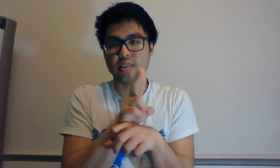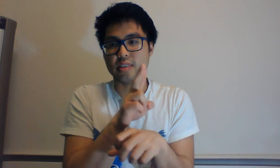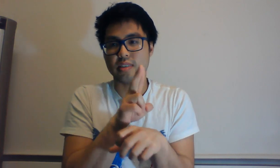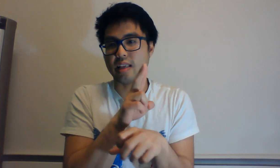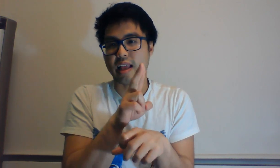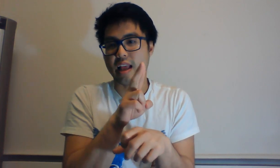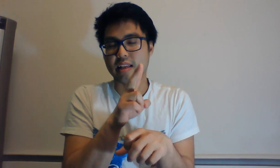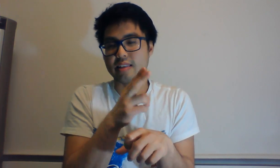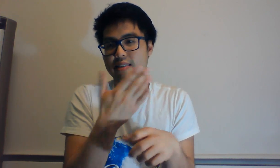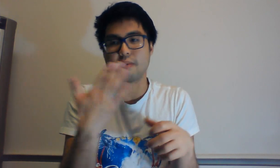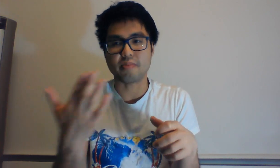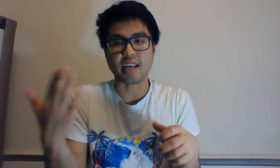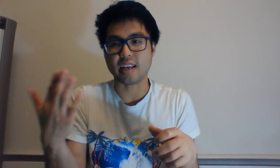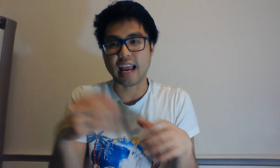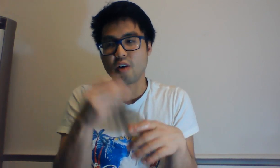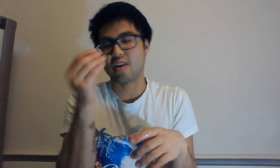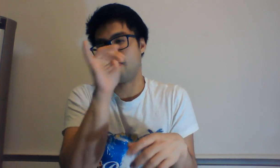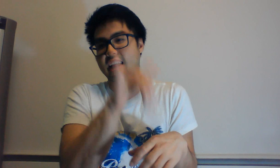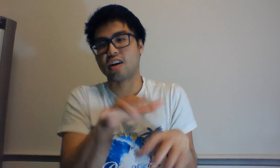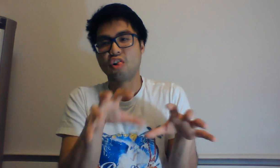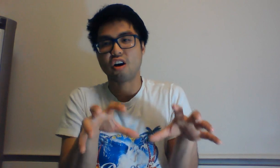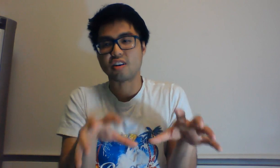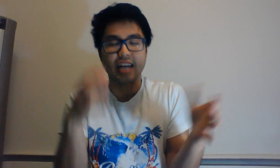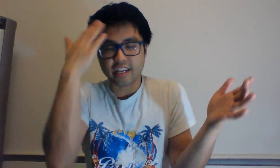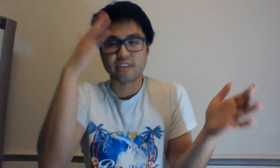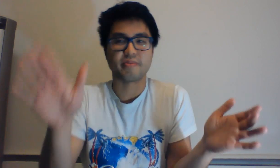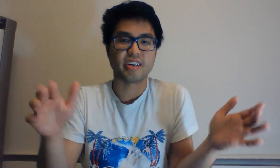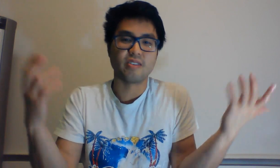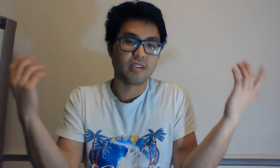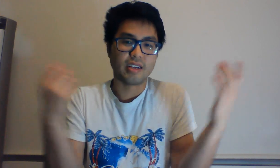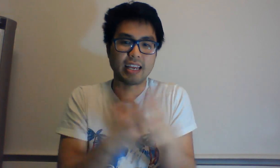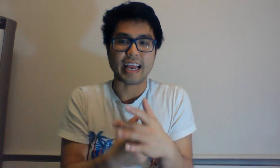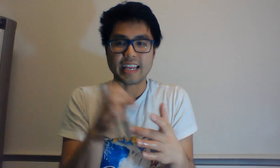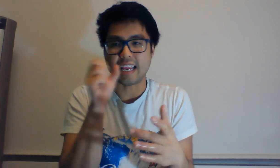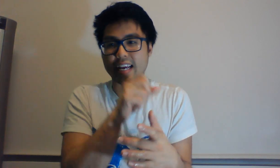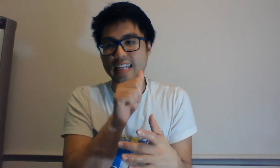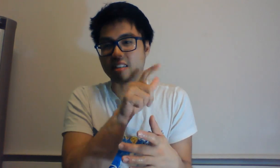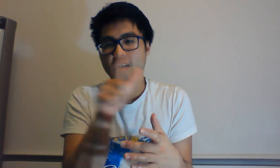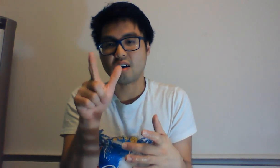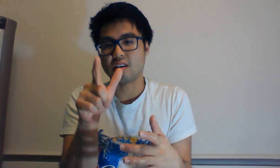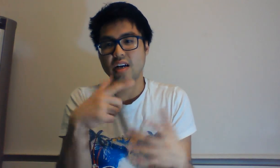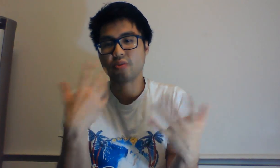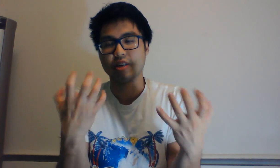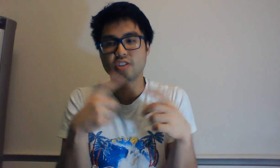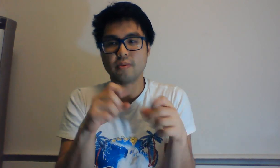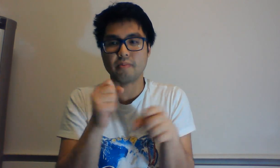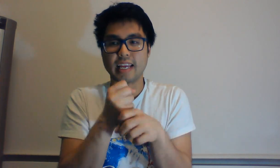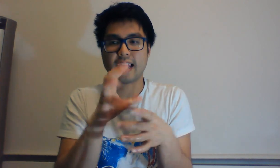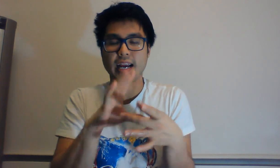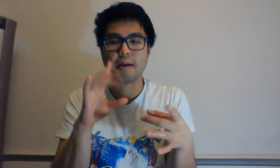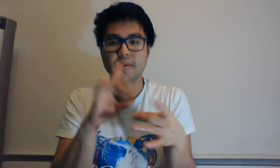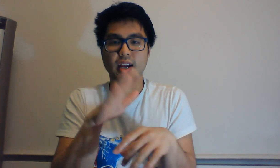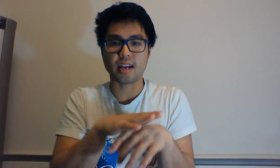something out of that claw. don't know. I get it all. I want you to make a comment on it.